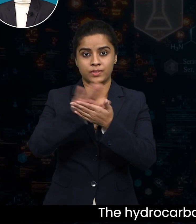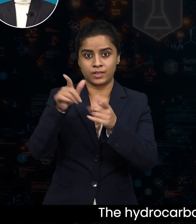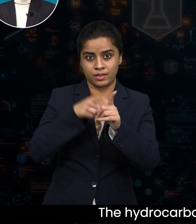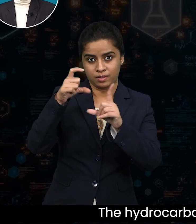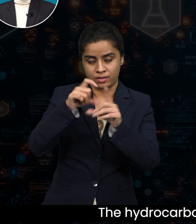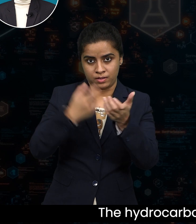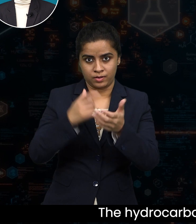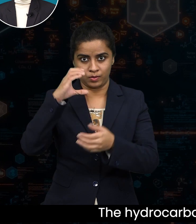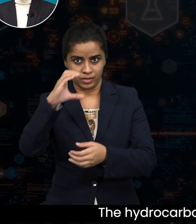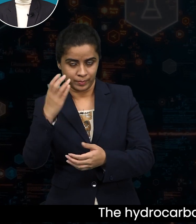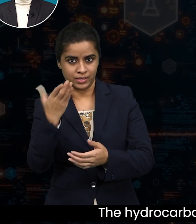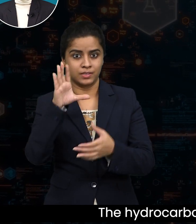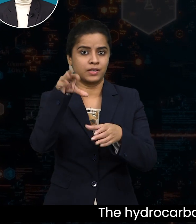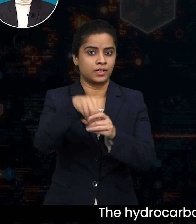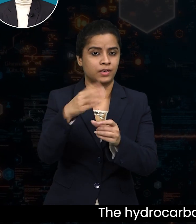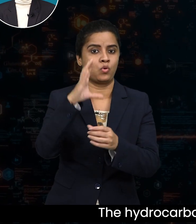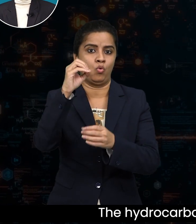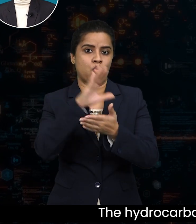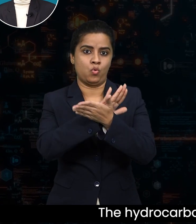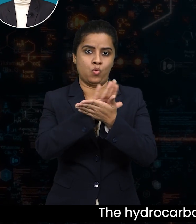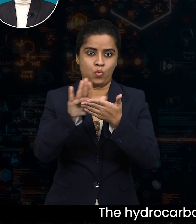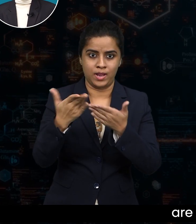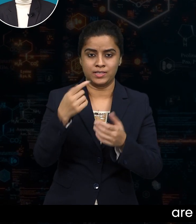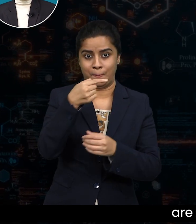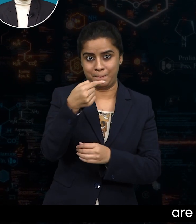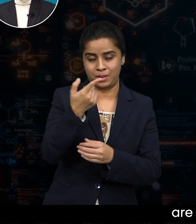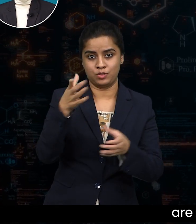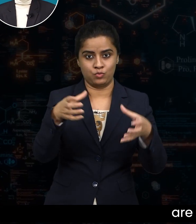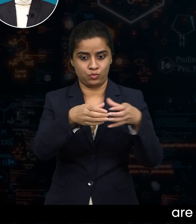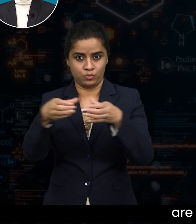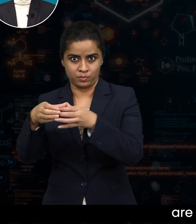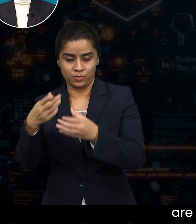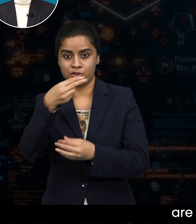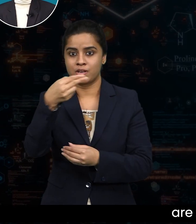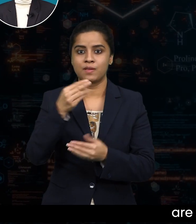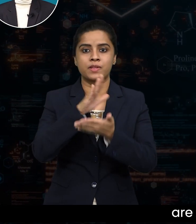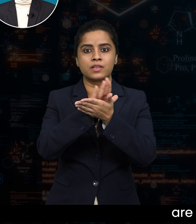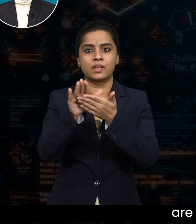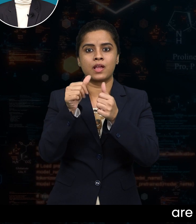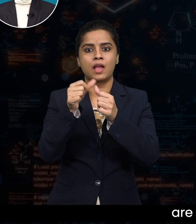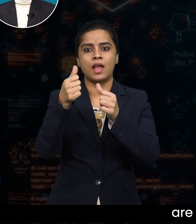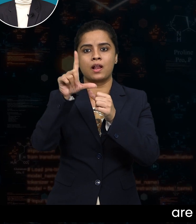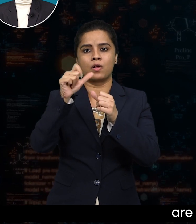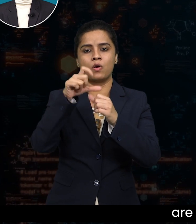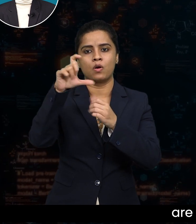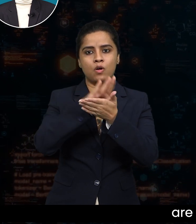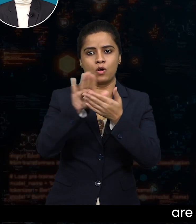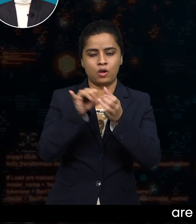The hydrocarbons that contain OH group are called alcohols.